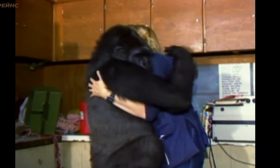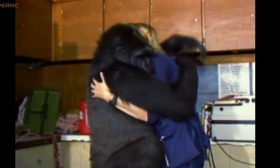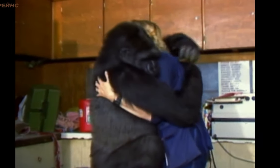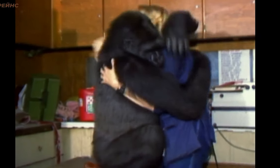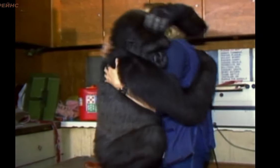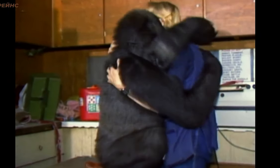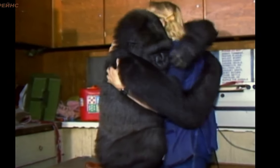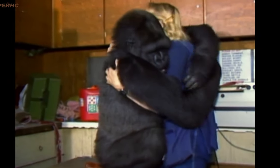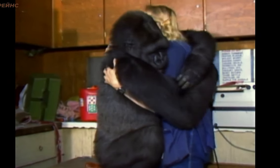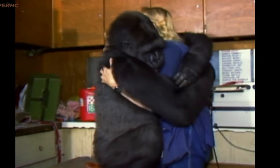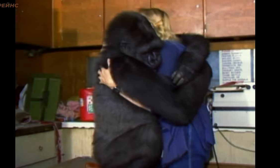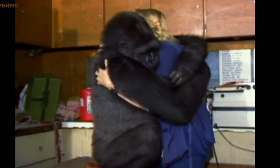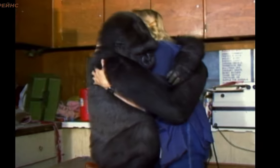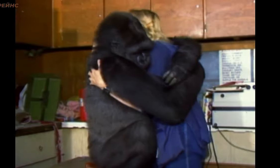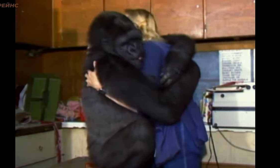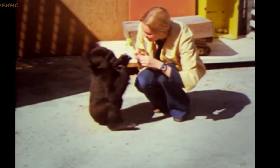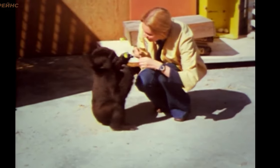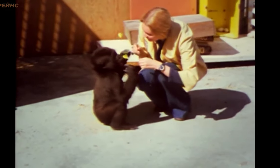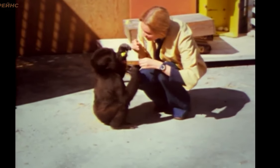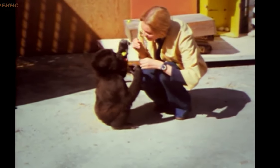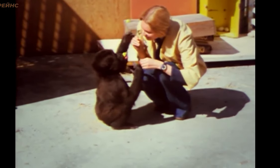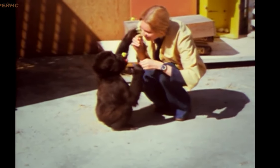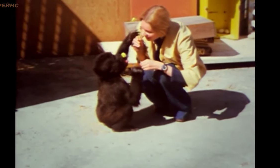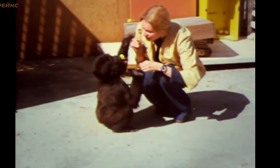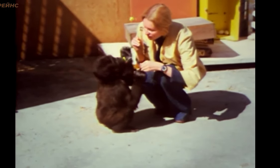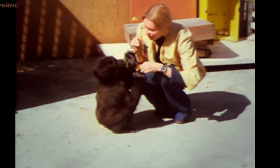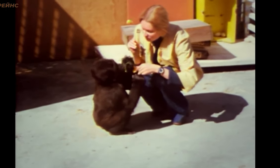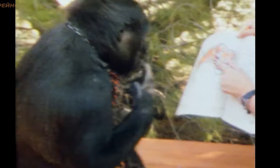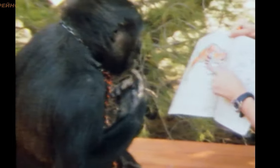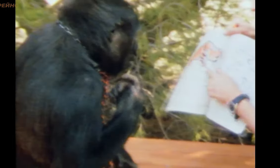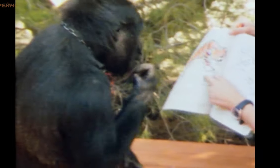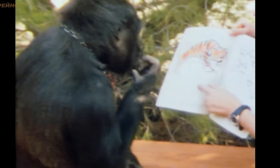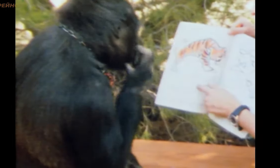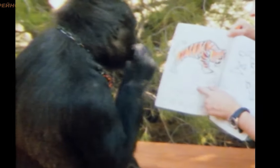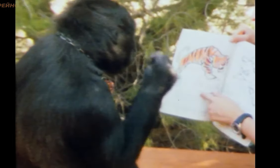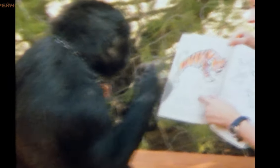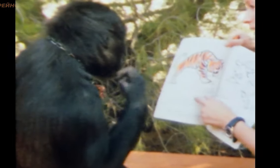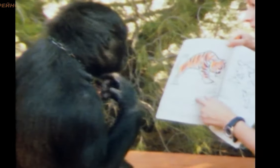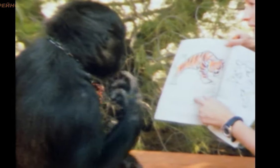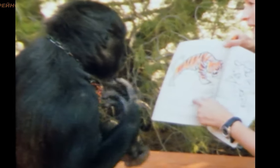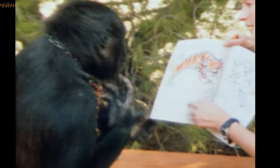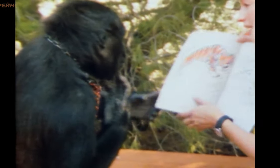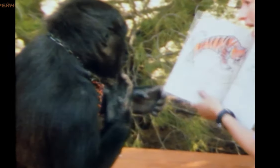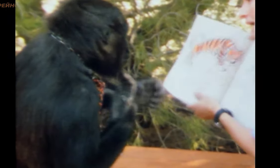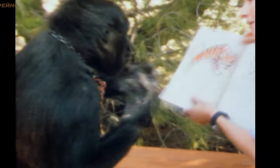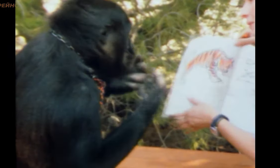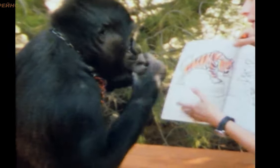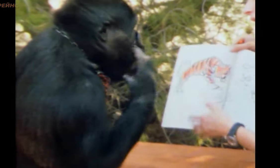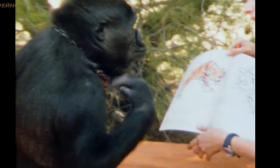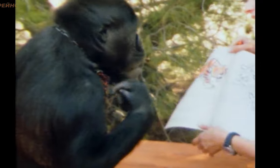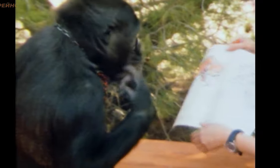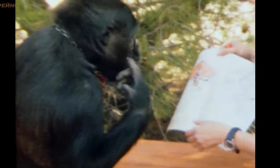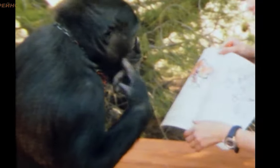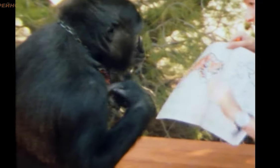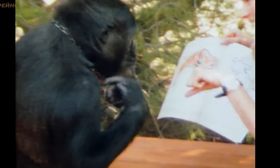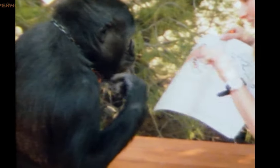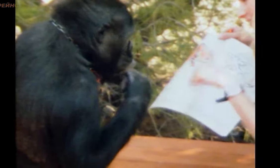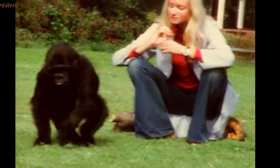Coco's vocabulary, testing her acquired knowledge, and assessing her intelligence. However, like all young students, Coco quickly got tired of lessons